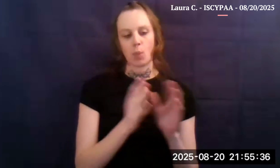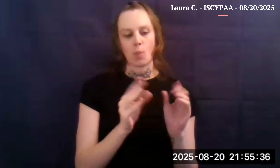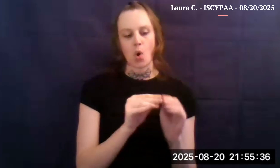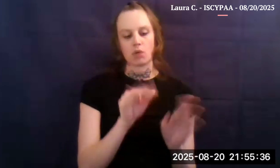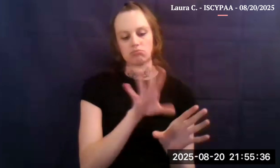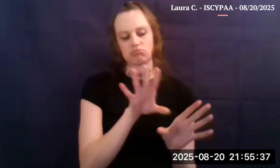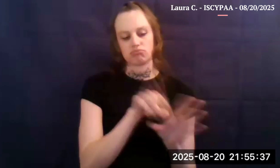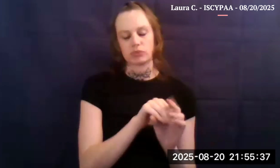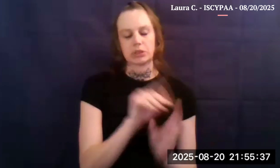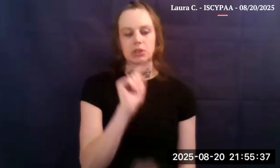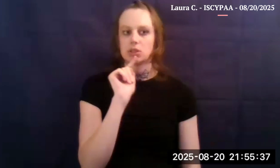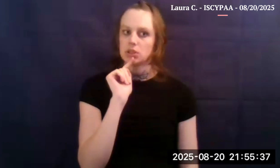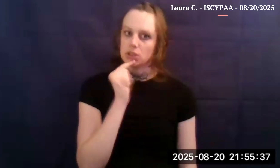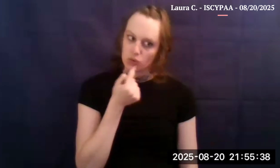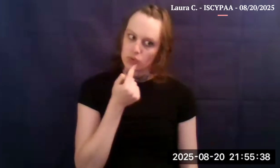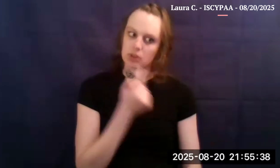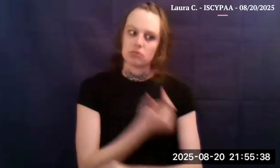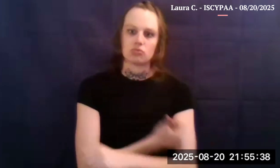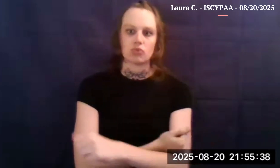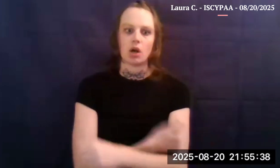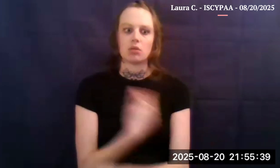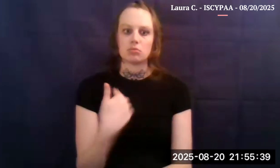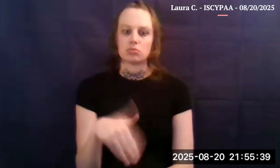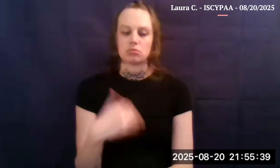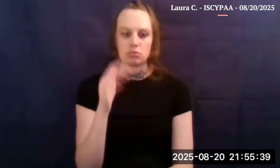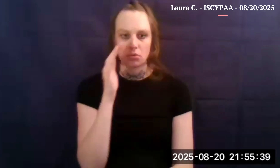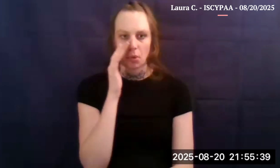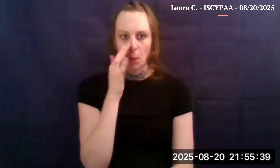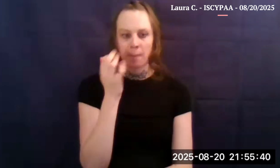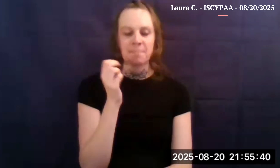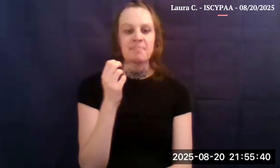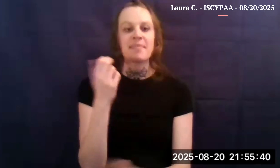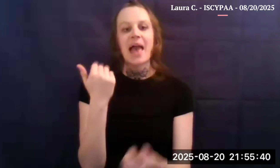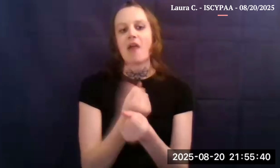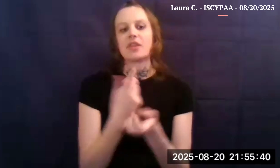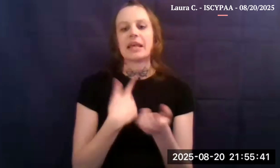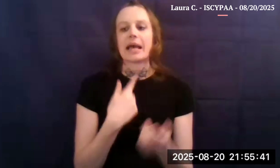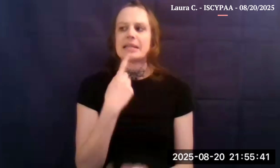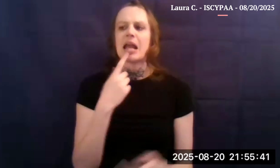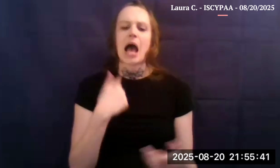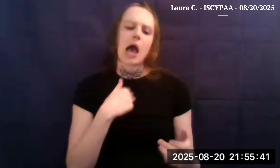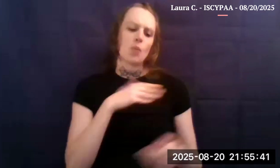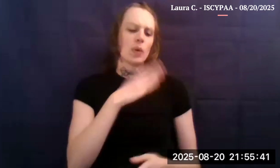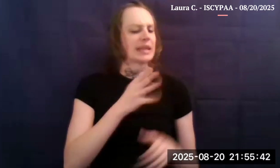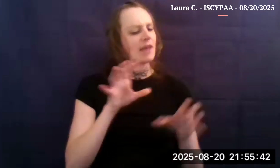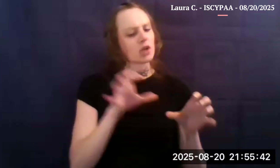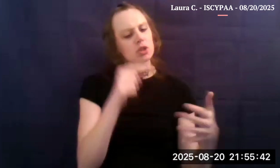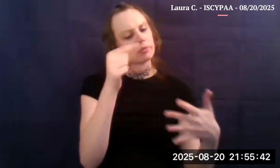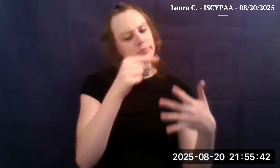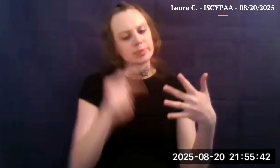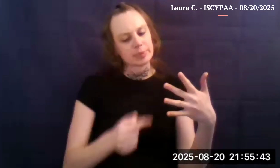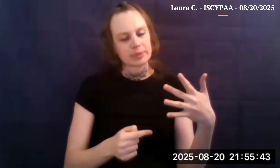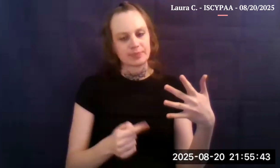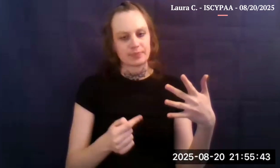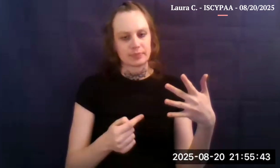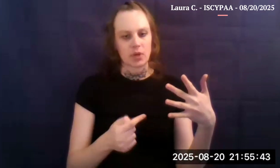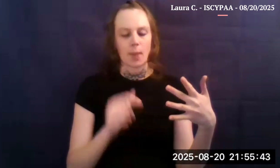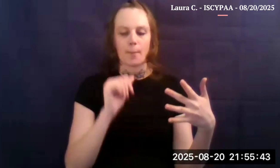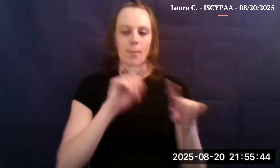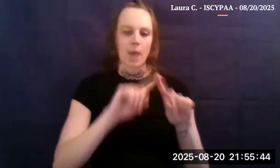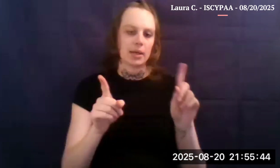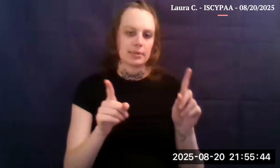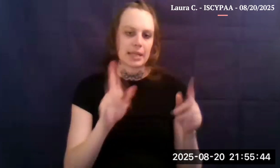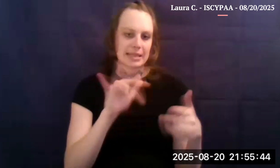drugs. Did things, all those yets I said, I would never do, I ended up doing.